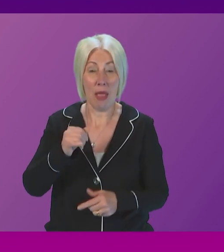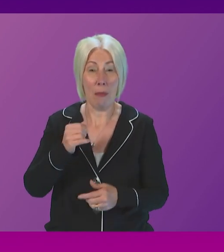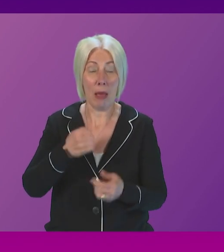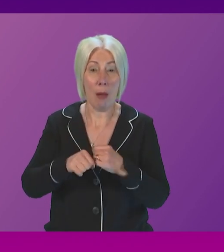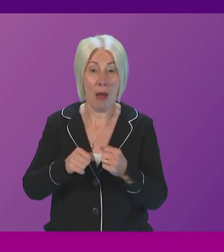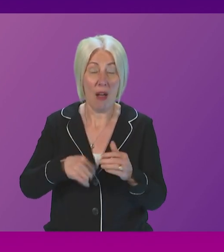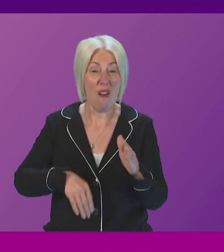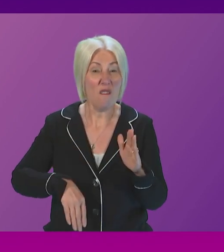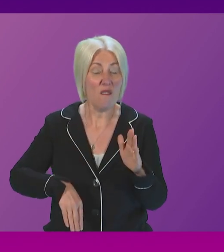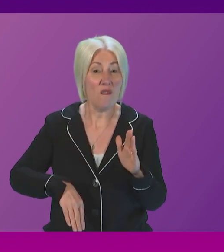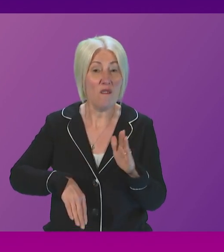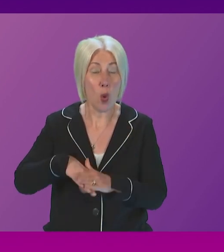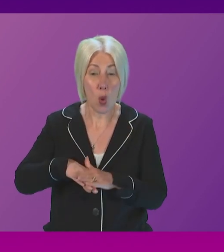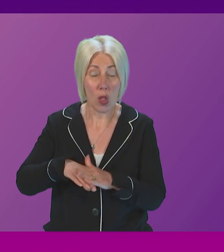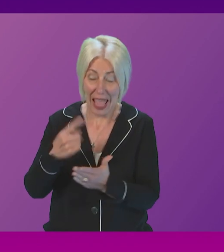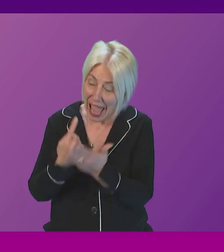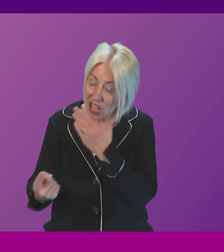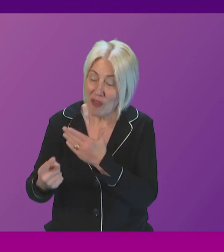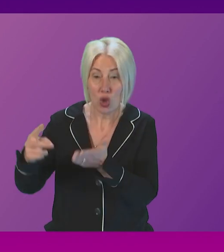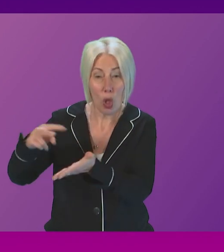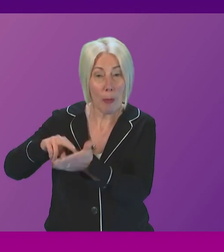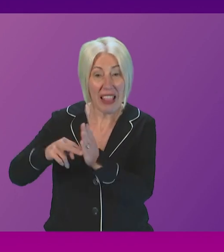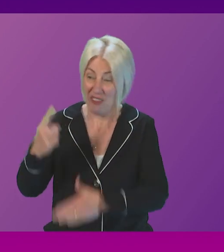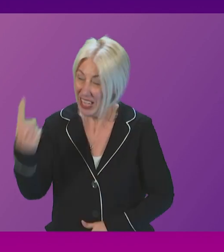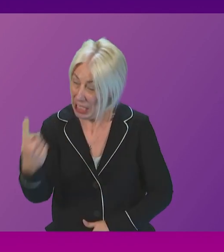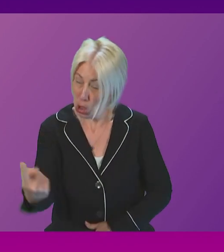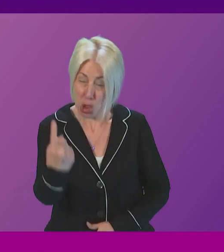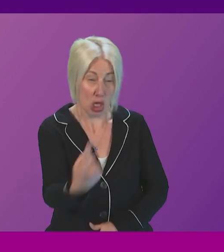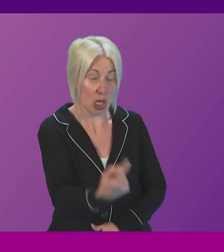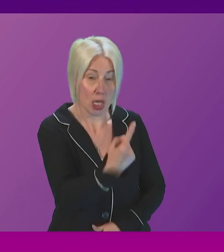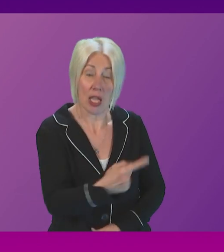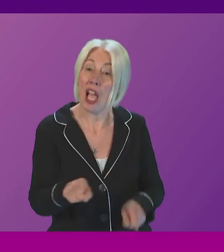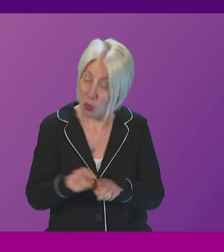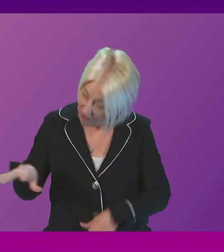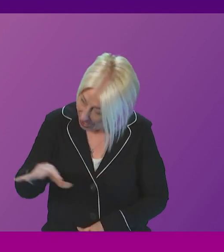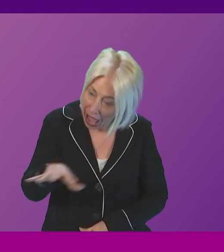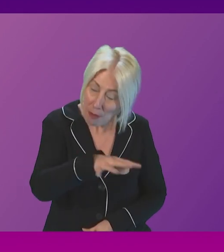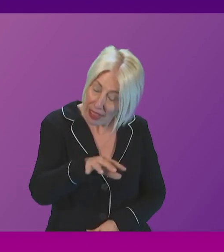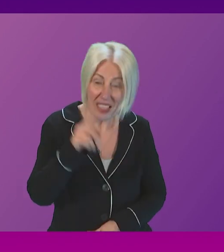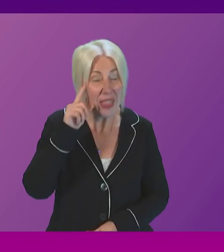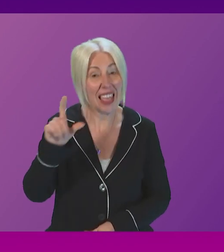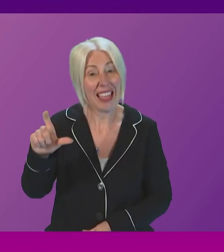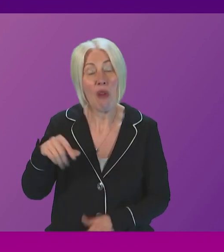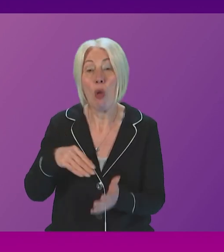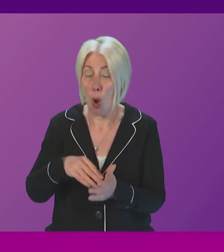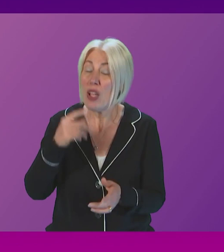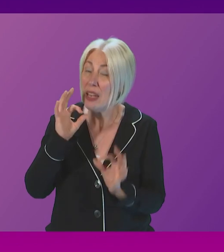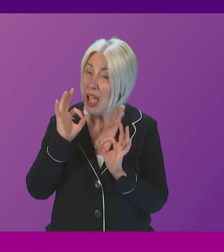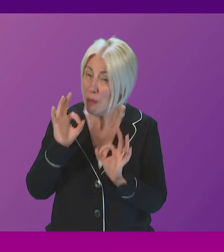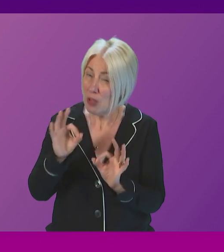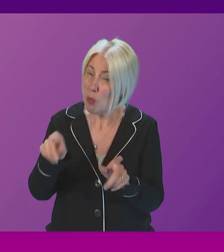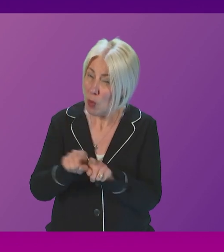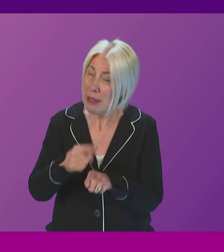individualised plan of support for each child, but also their families. And I think Carol Mockin made an excellent point